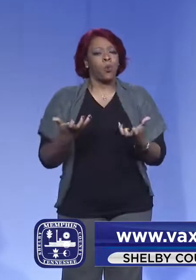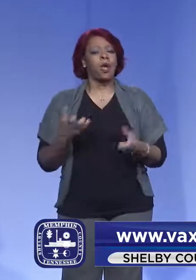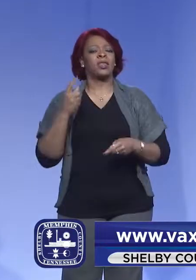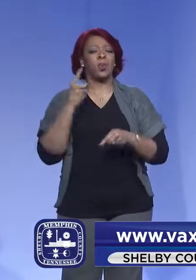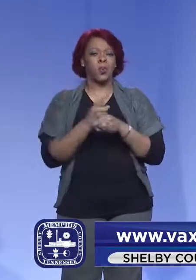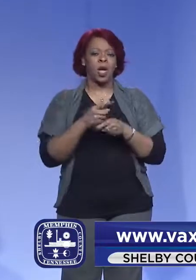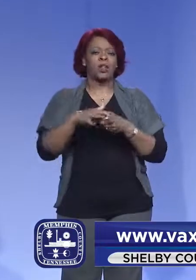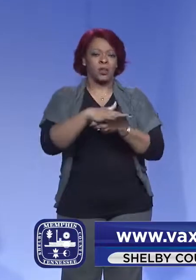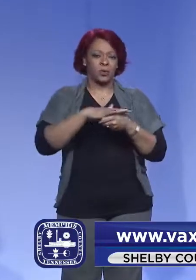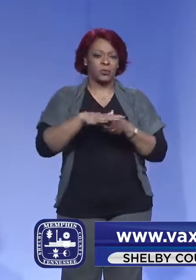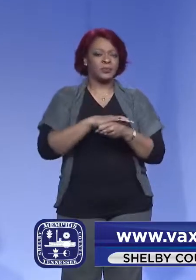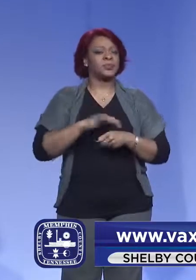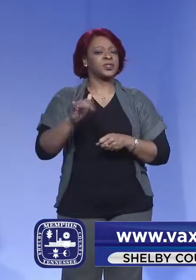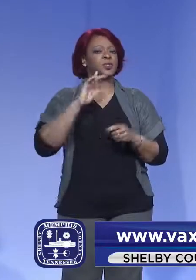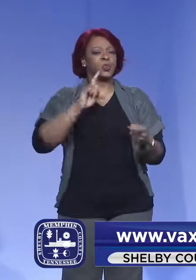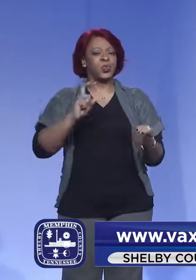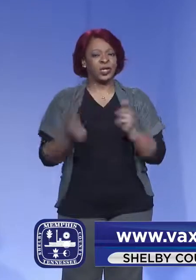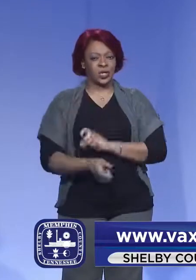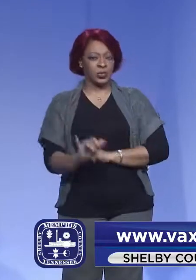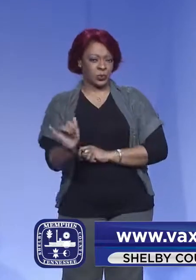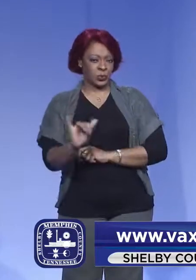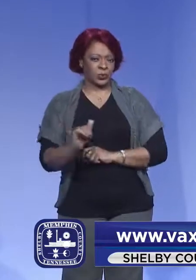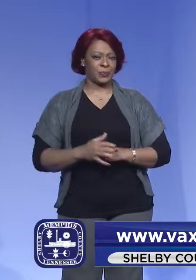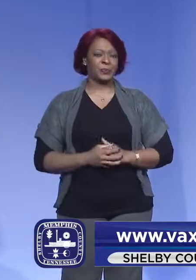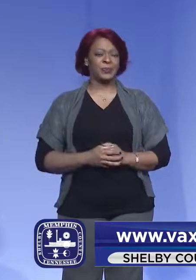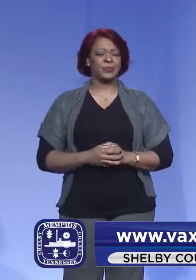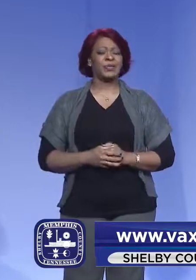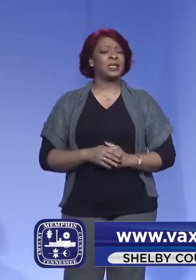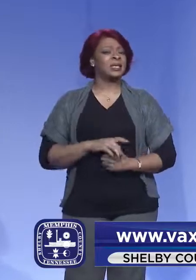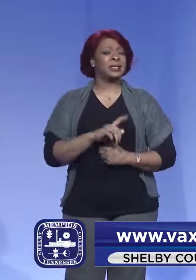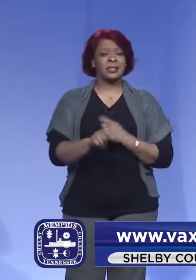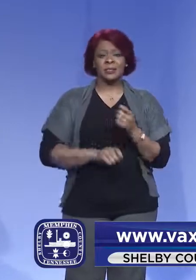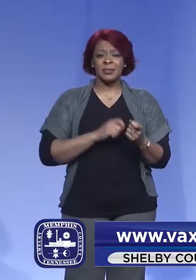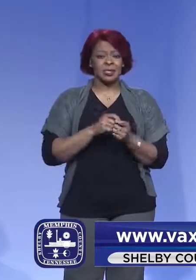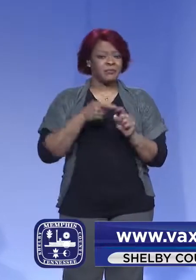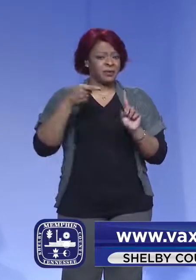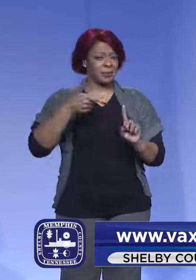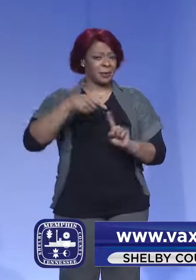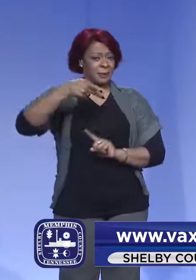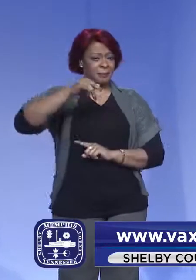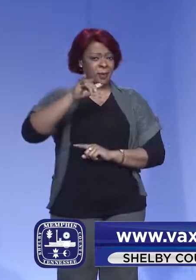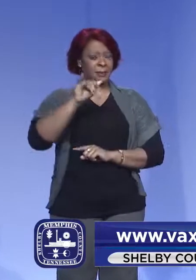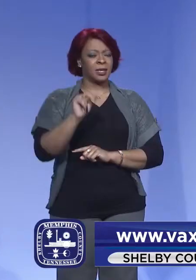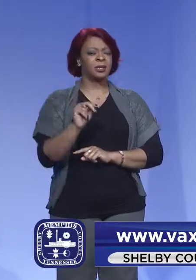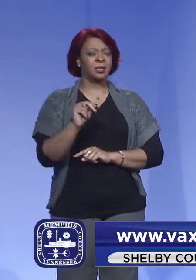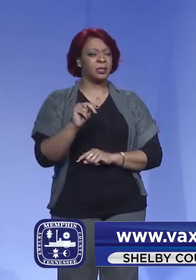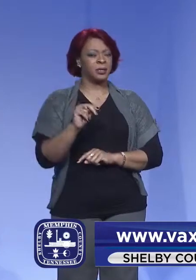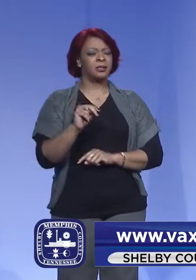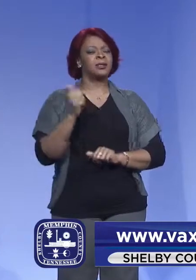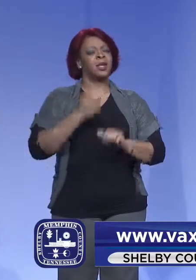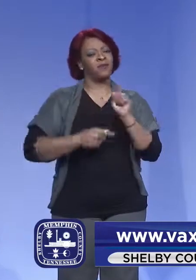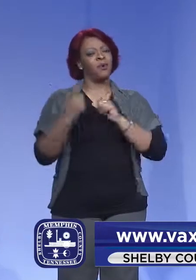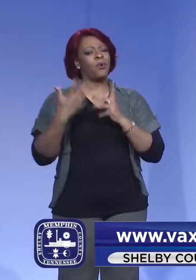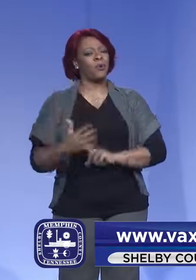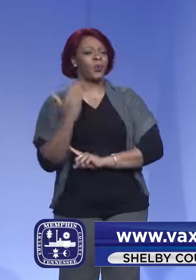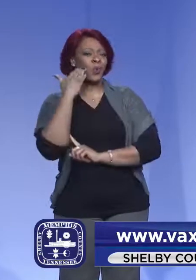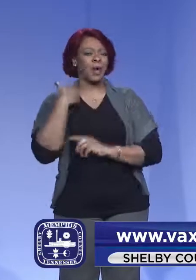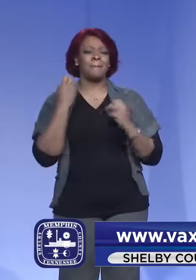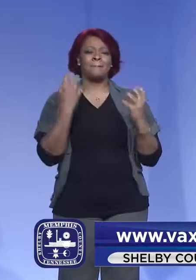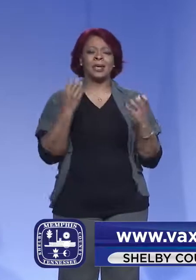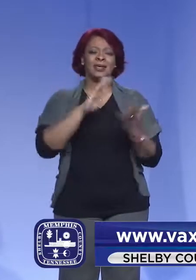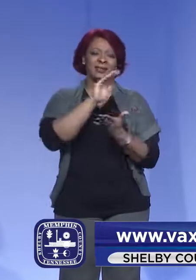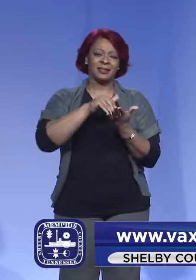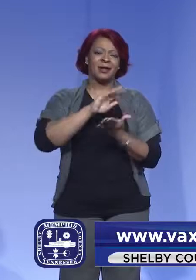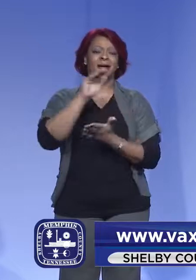right location. So that'll change as well. But specifically to Pipkin, everyone's aware we had multiple